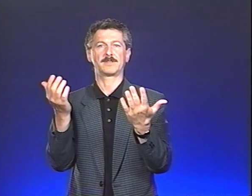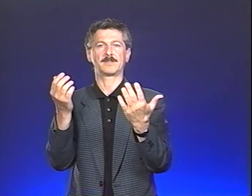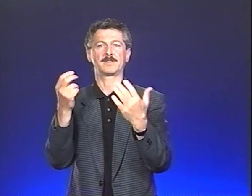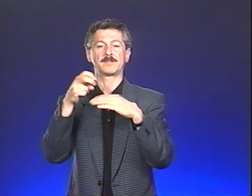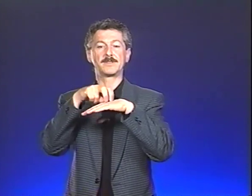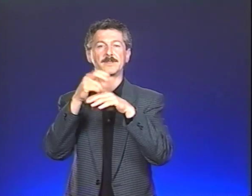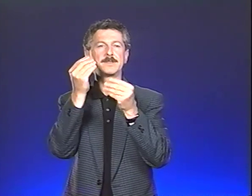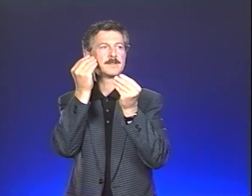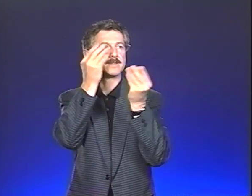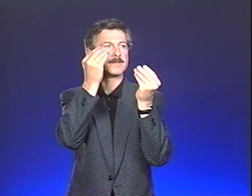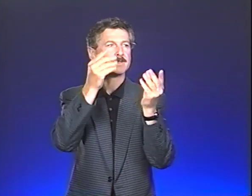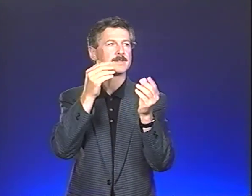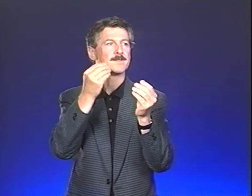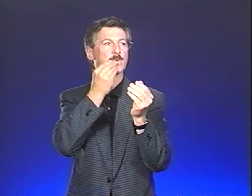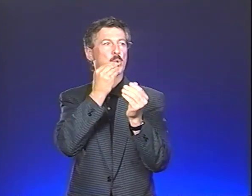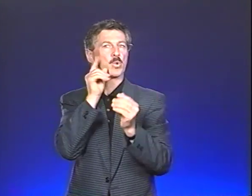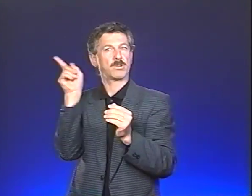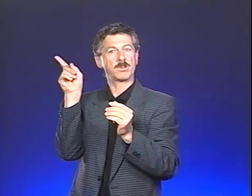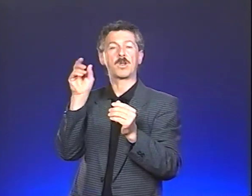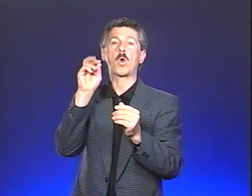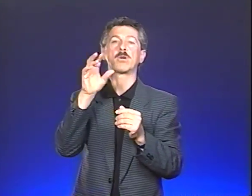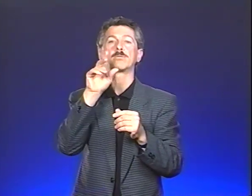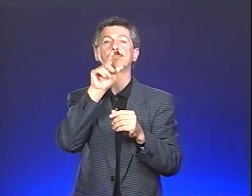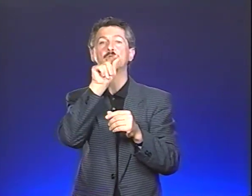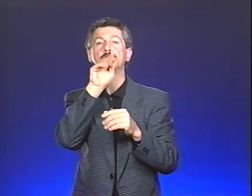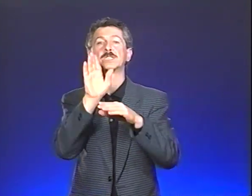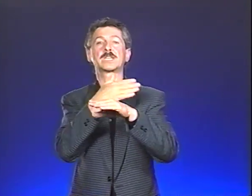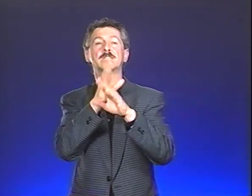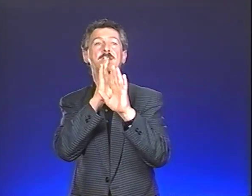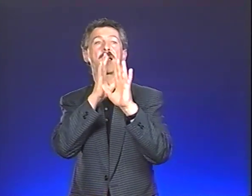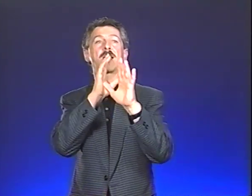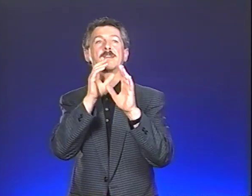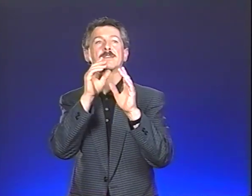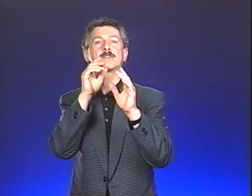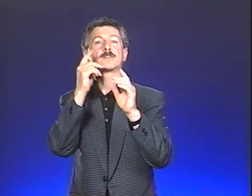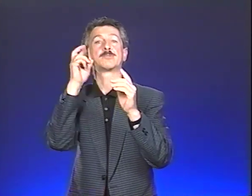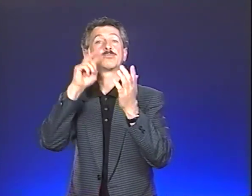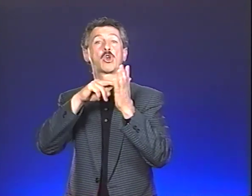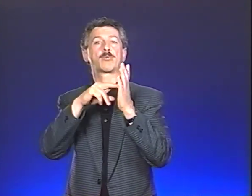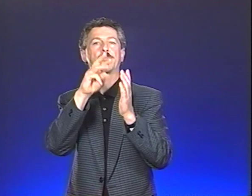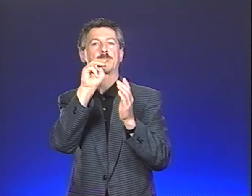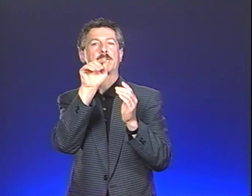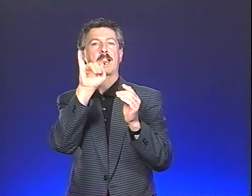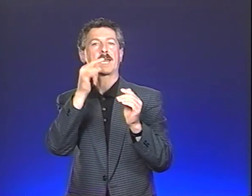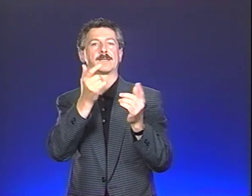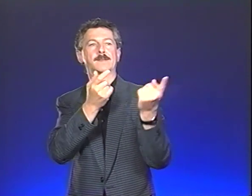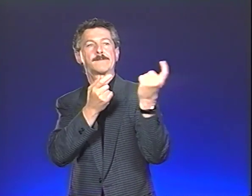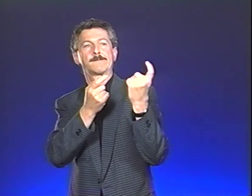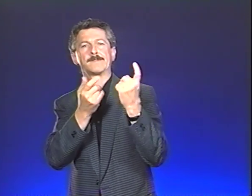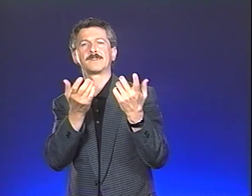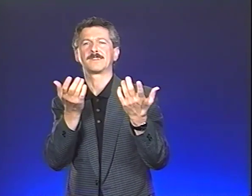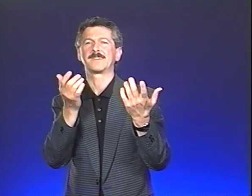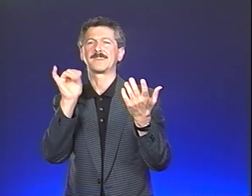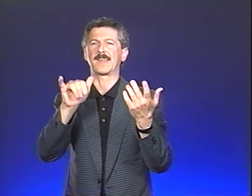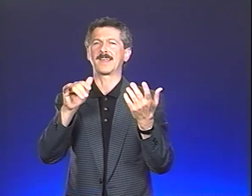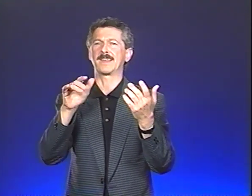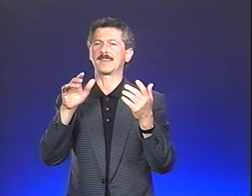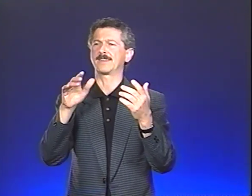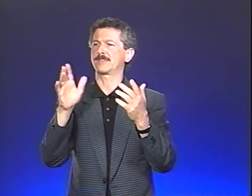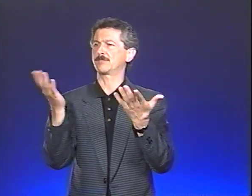This is not true for the other communication systems. The dance of honeybee simply conveys the location of food to the hive. The